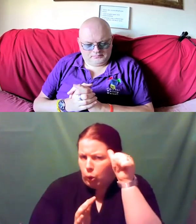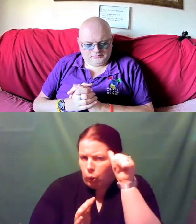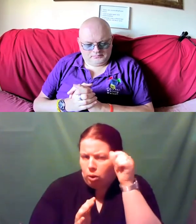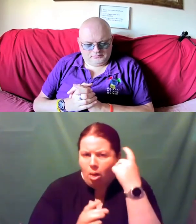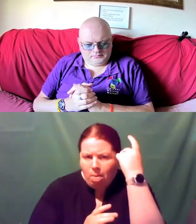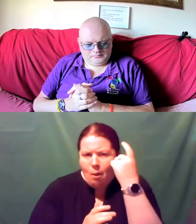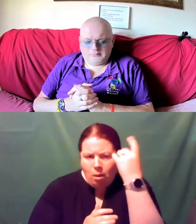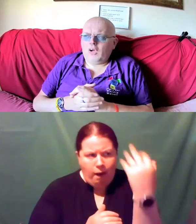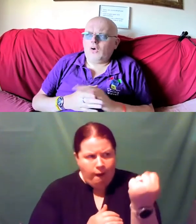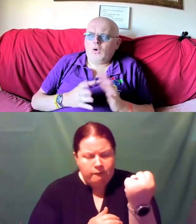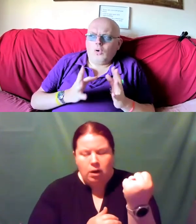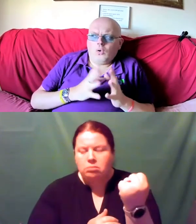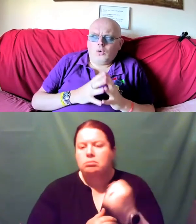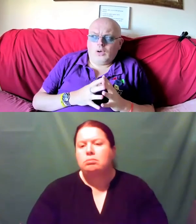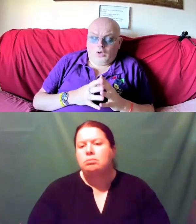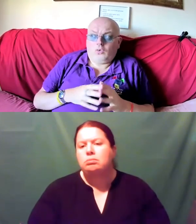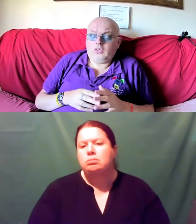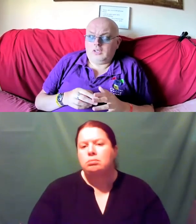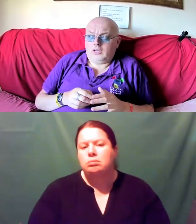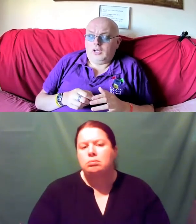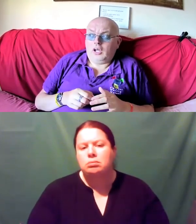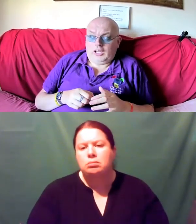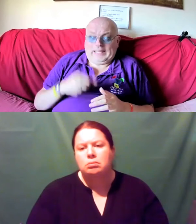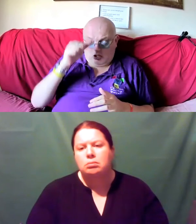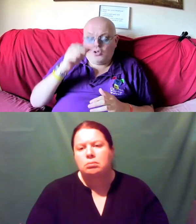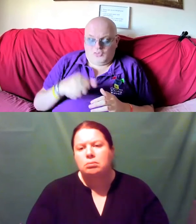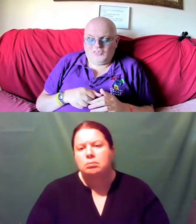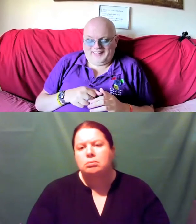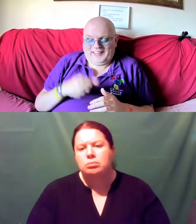Yeah. Absolutely. I mean, the course of the interview.